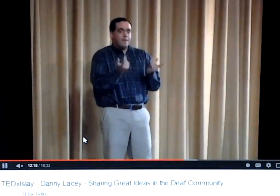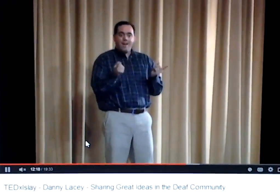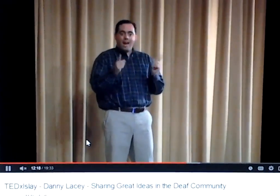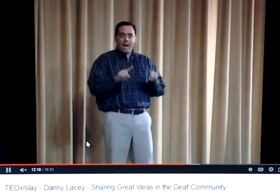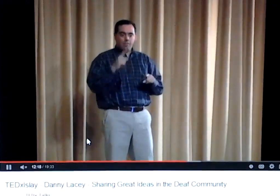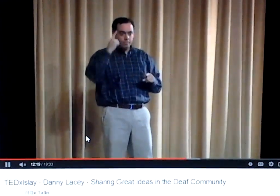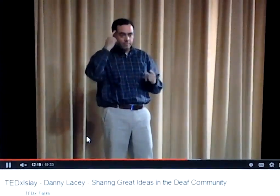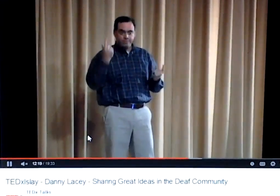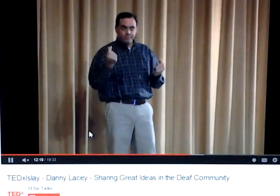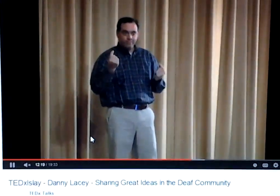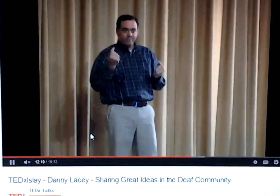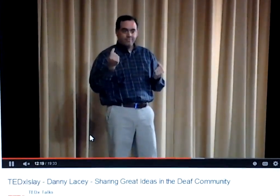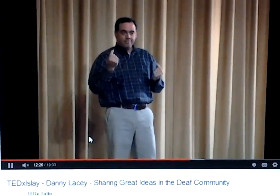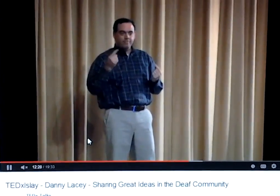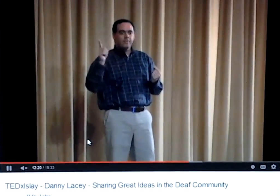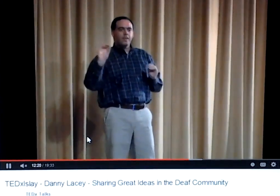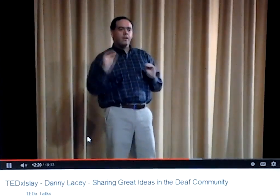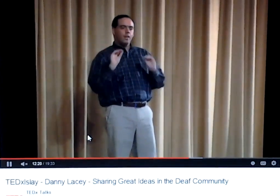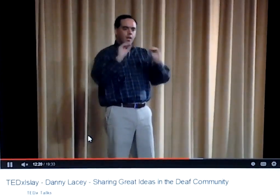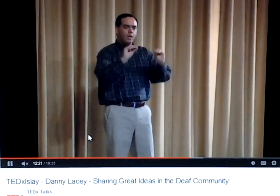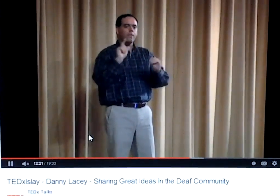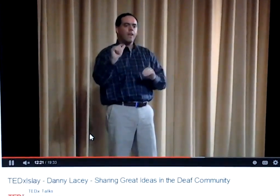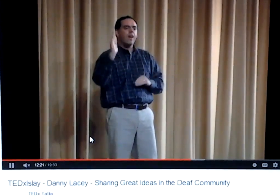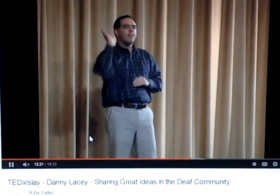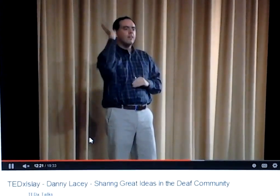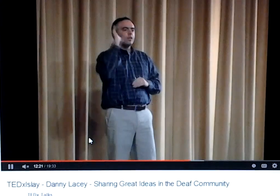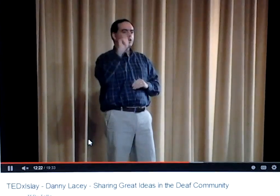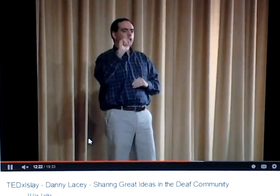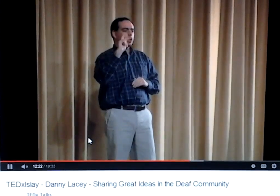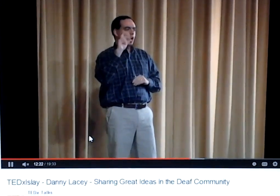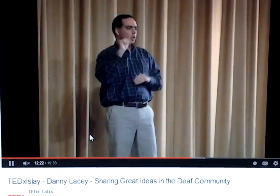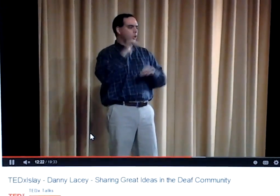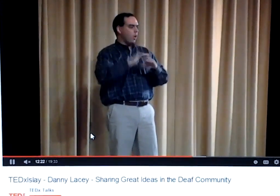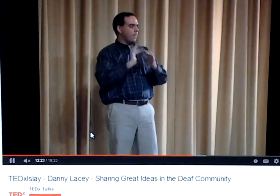it was a small world. After that,